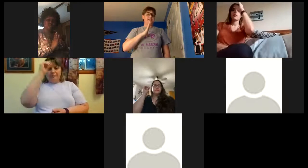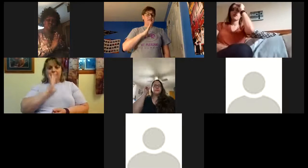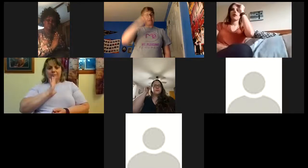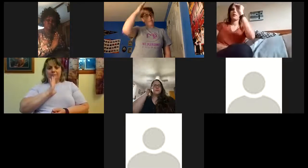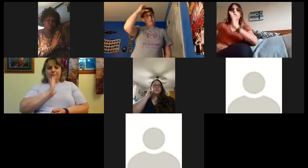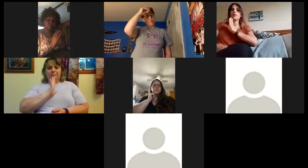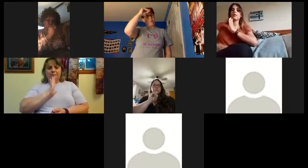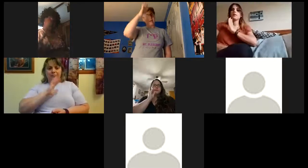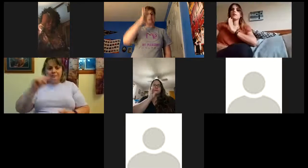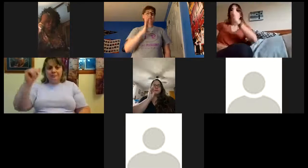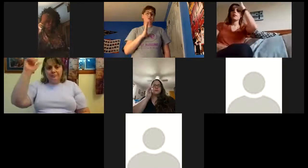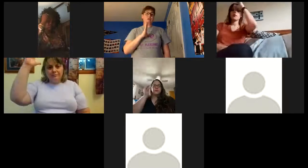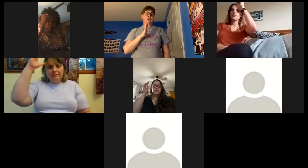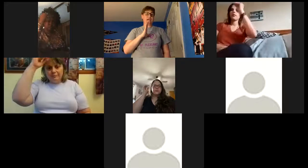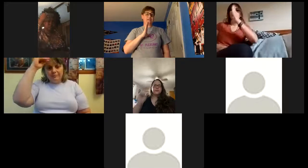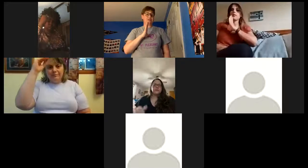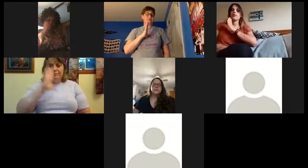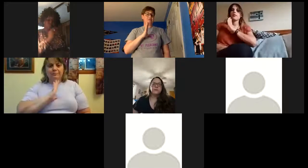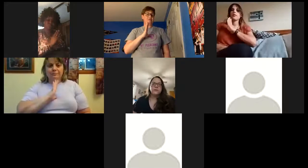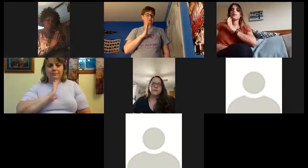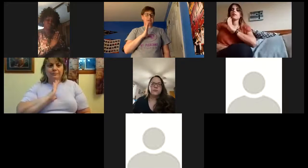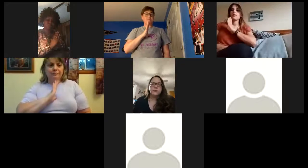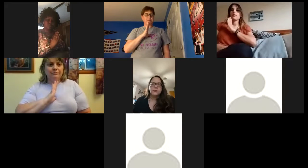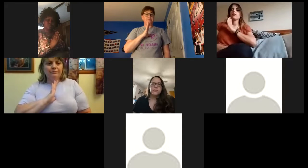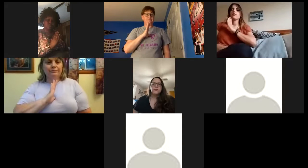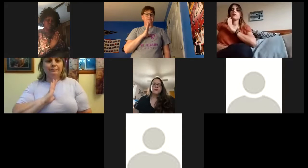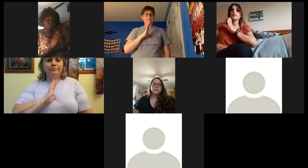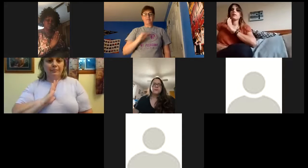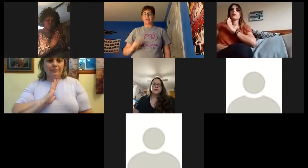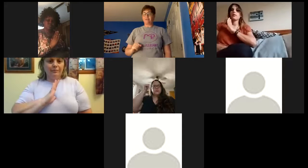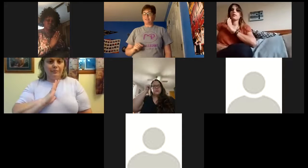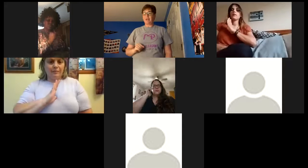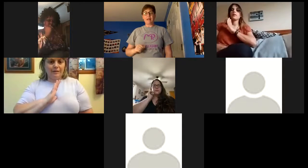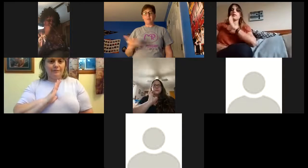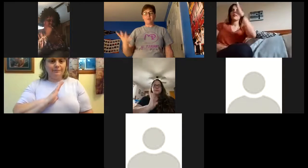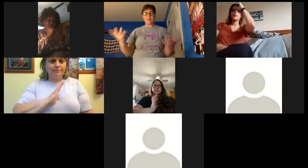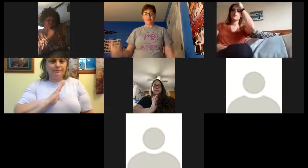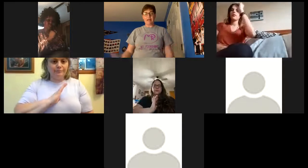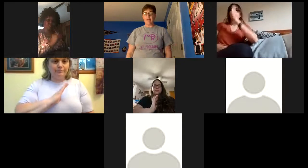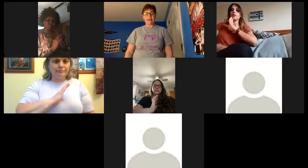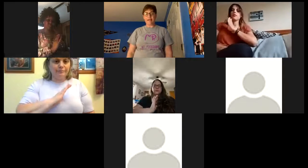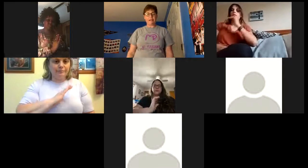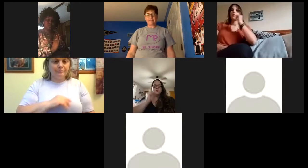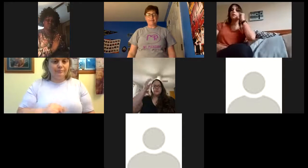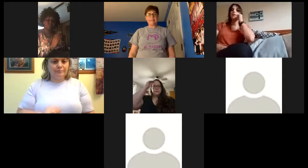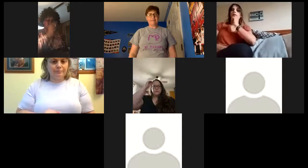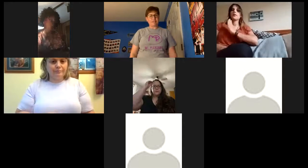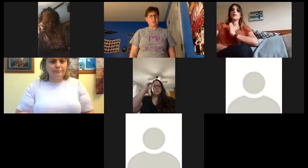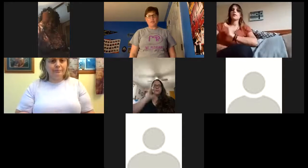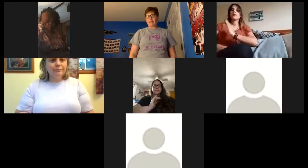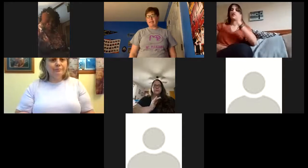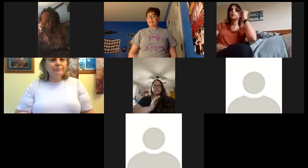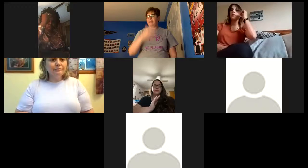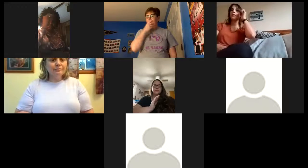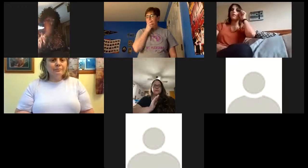is the same thing. It's boy with your hand here. Yep. So, and I'm sure we probably have that like next